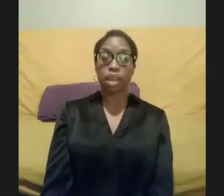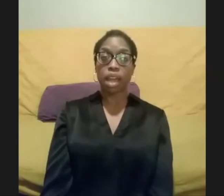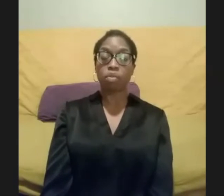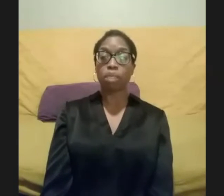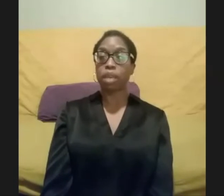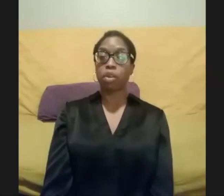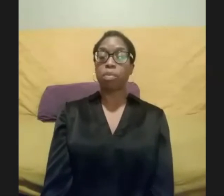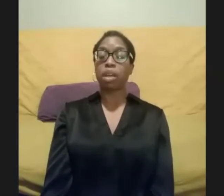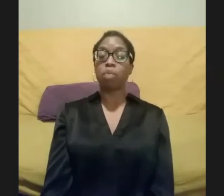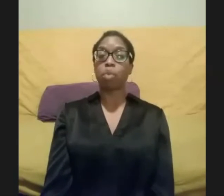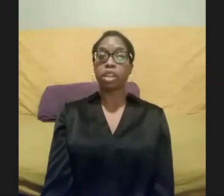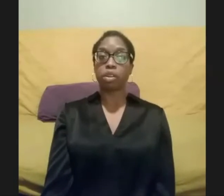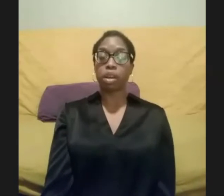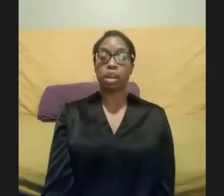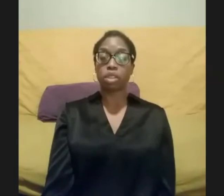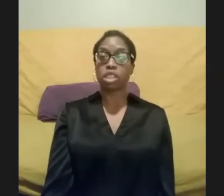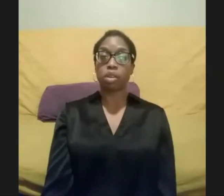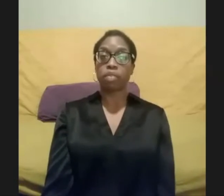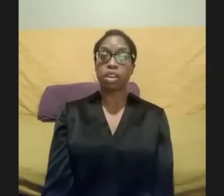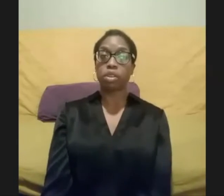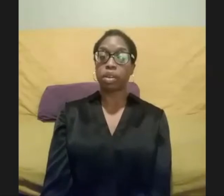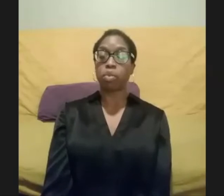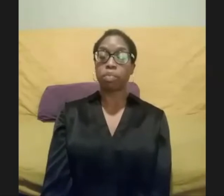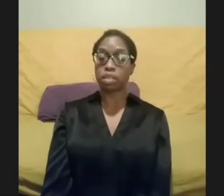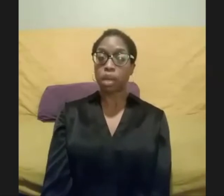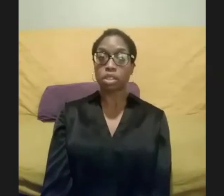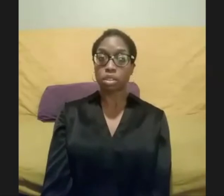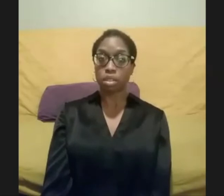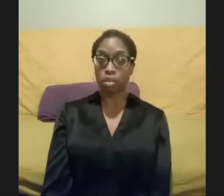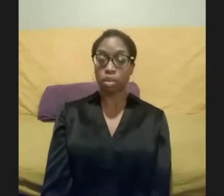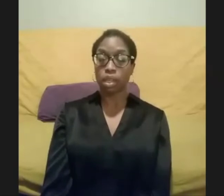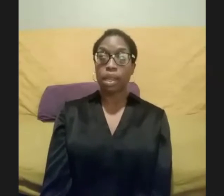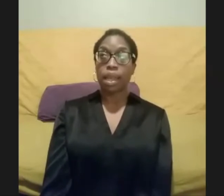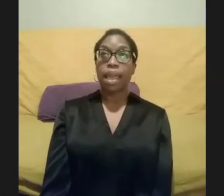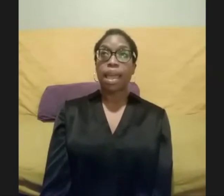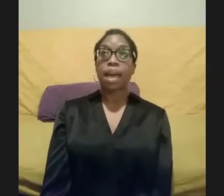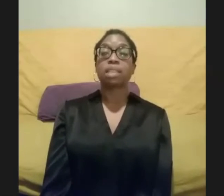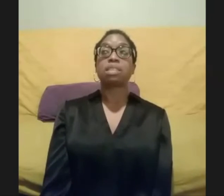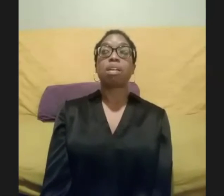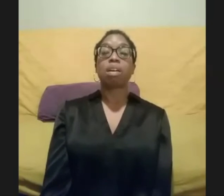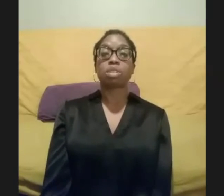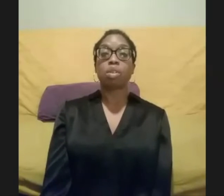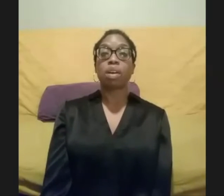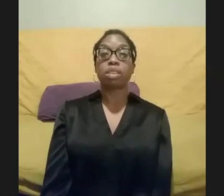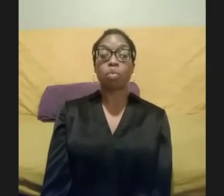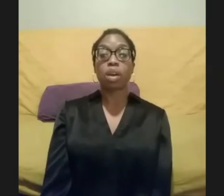have one mammogram 1 year, once a year, or every other year, and it wouldn't be as much, you know. And also there was